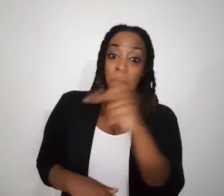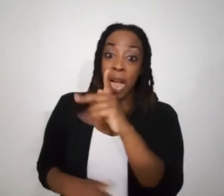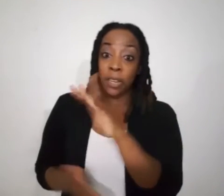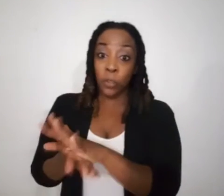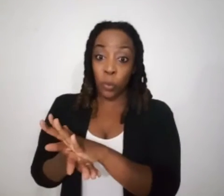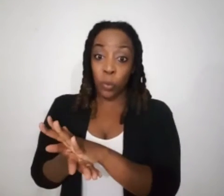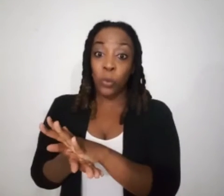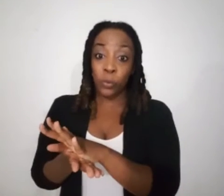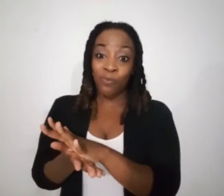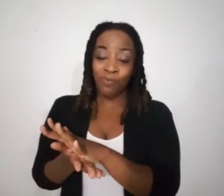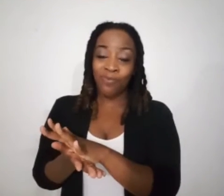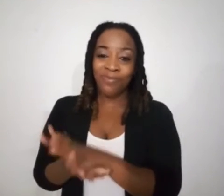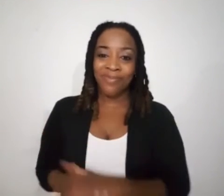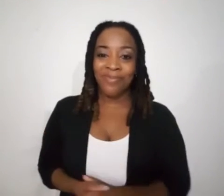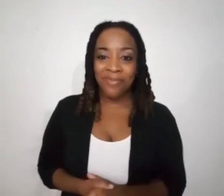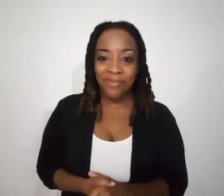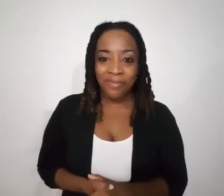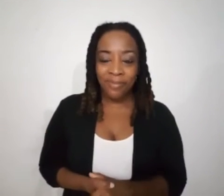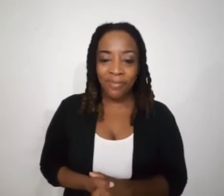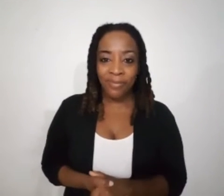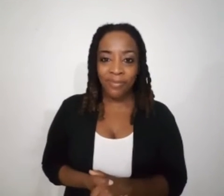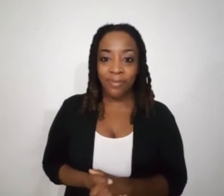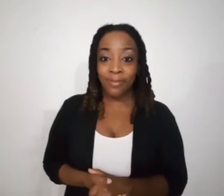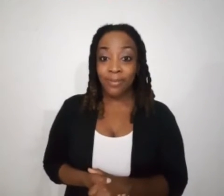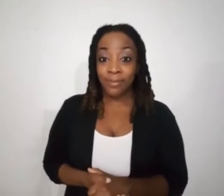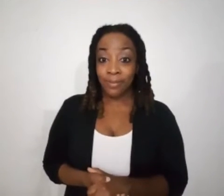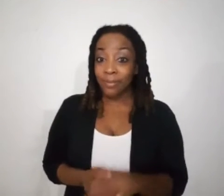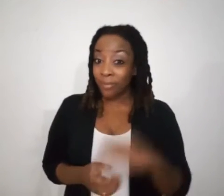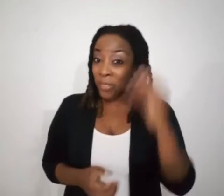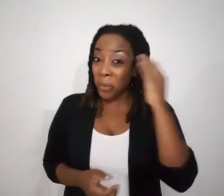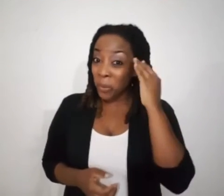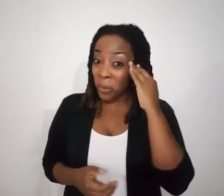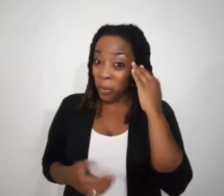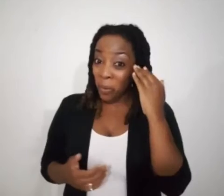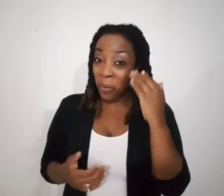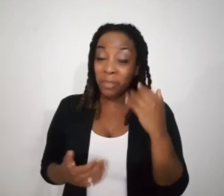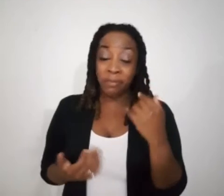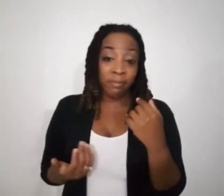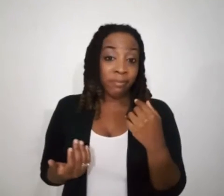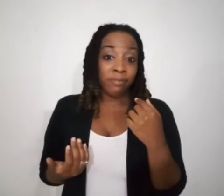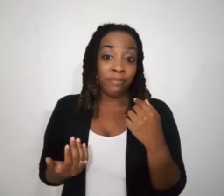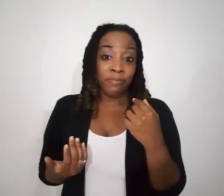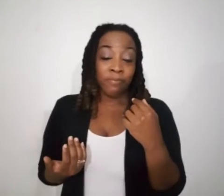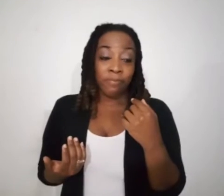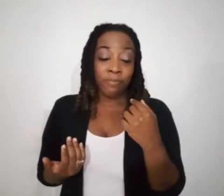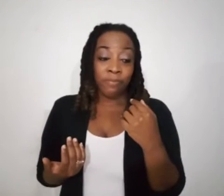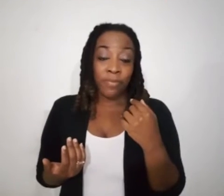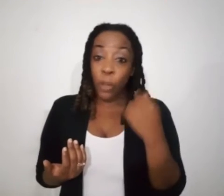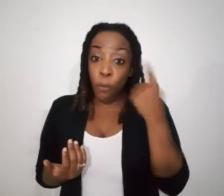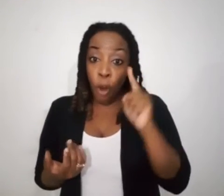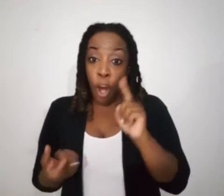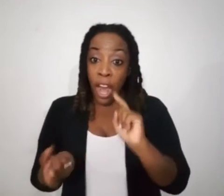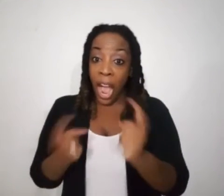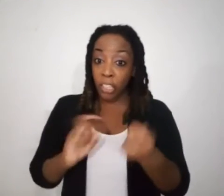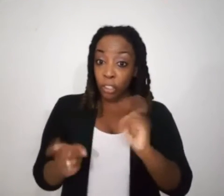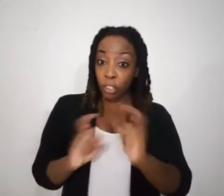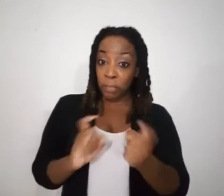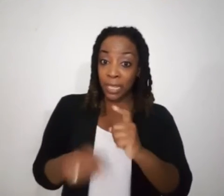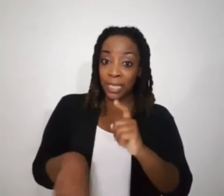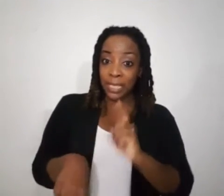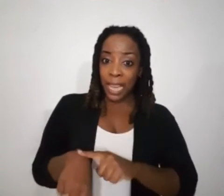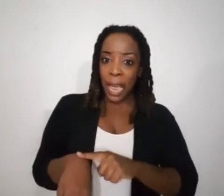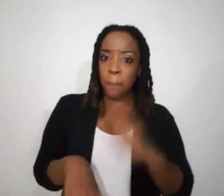because it takes some time for them to adjust to get back to school after the